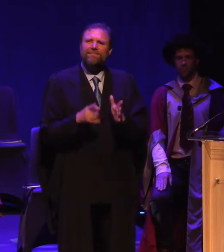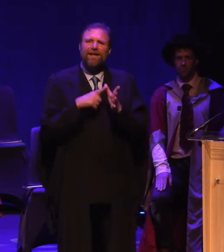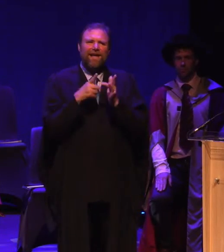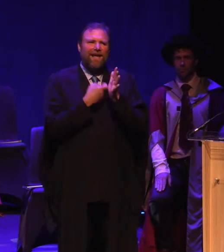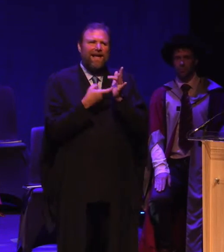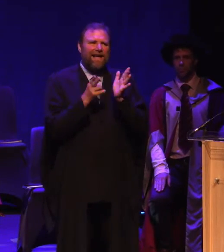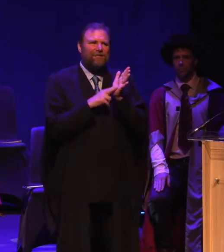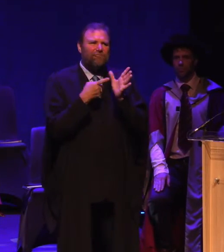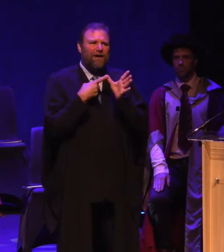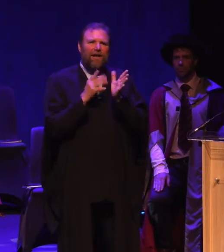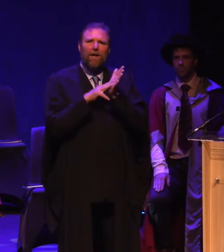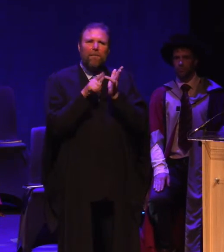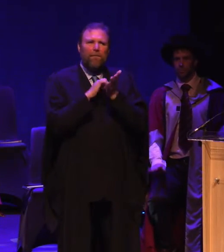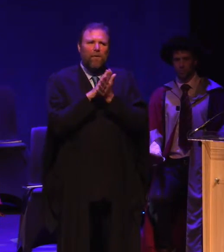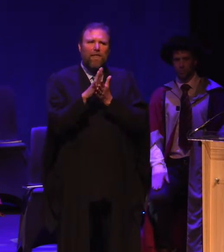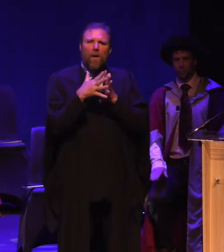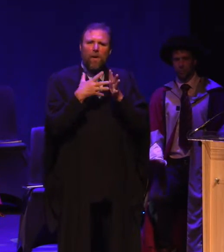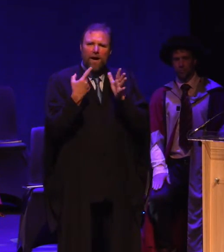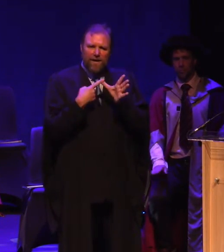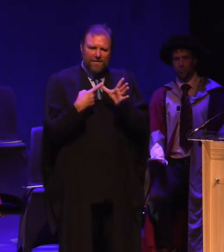Adriana Mulpower.